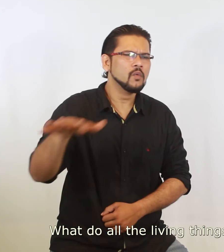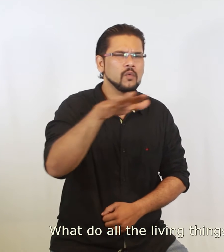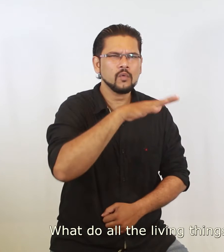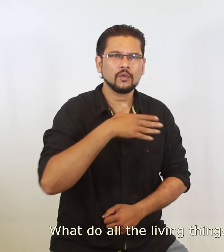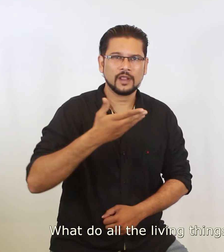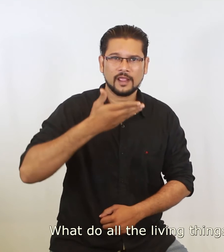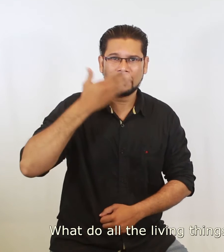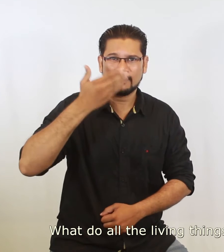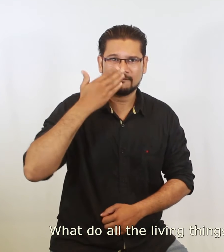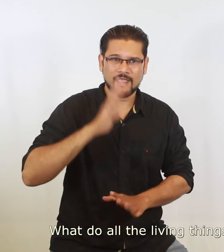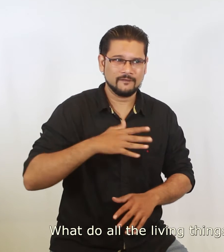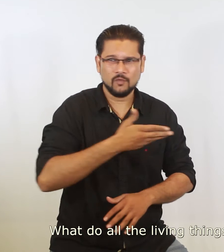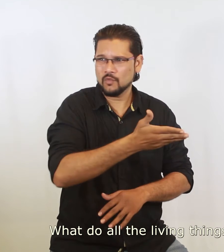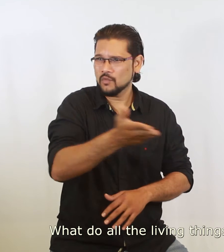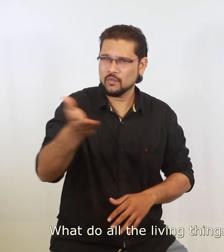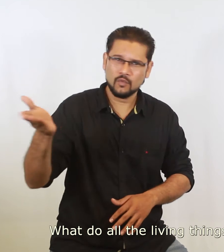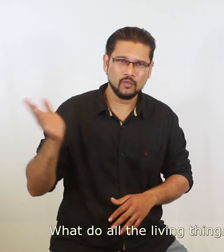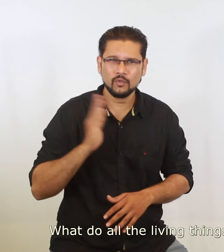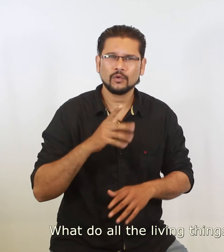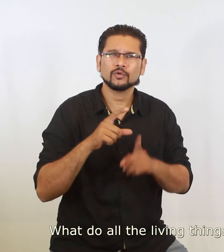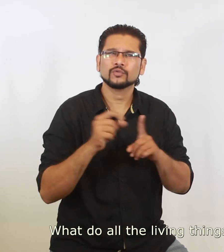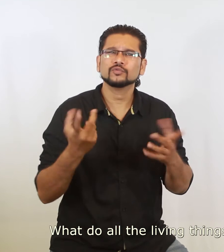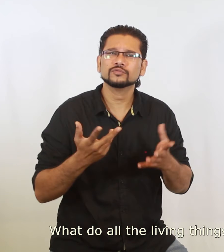What do all the living things around us do?